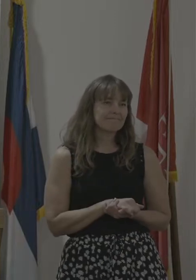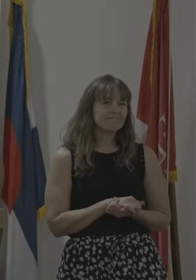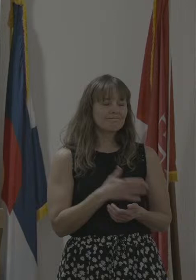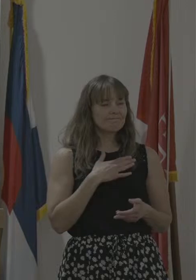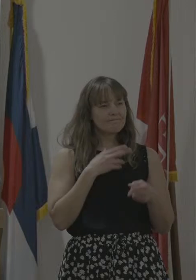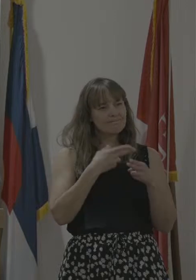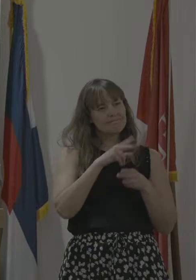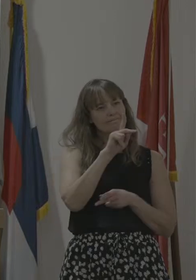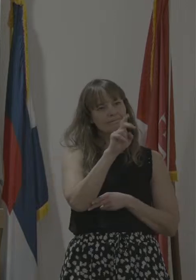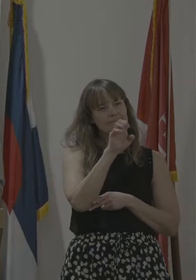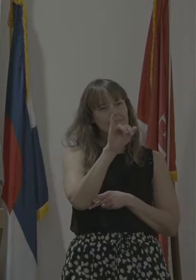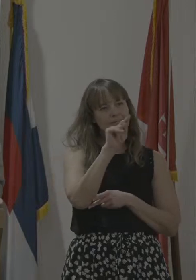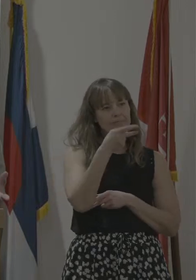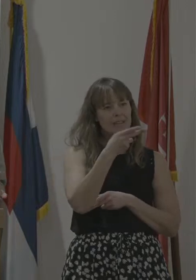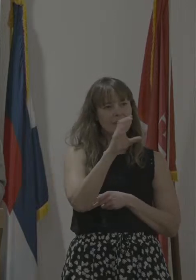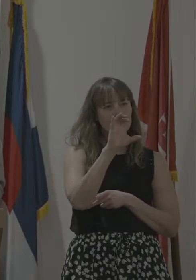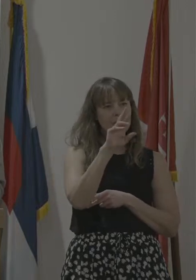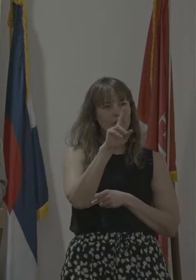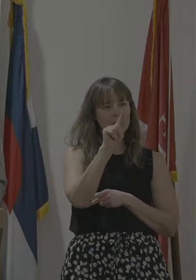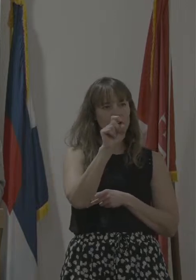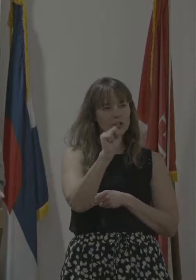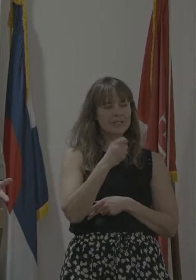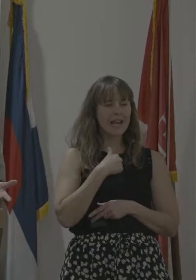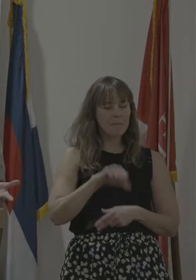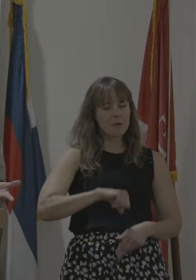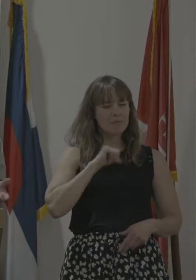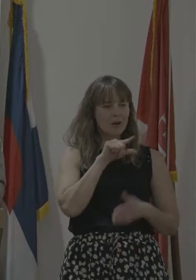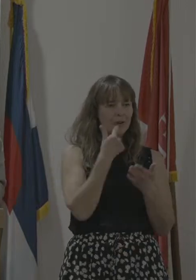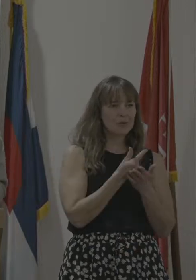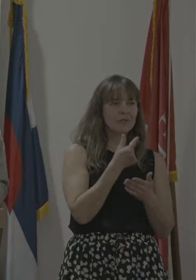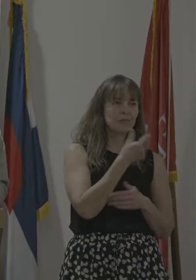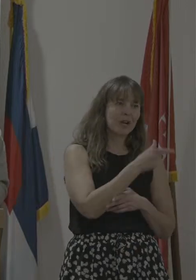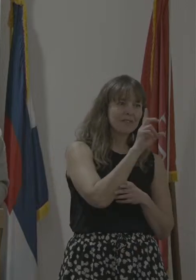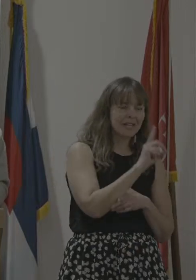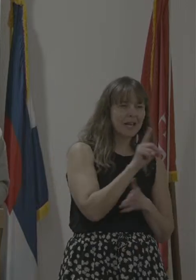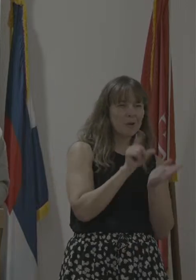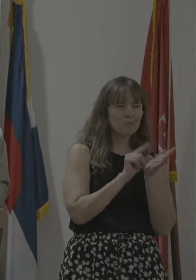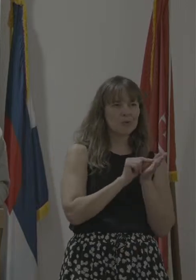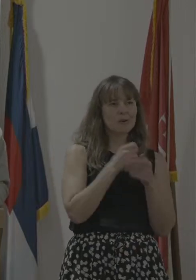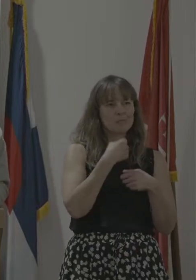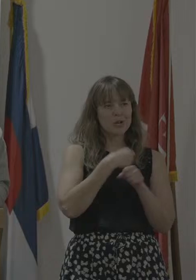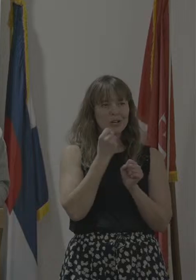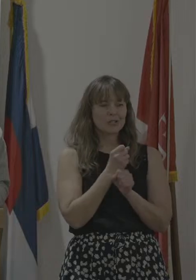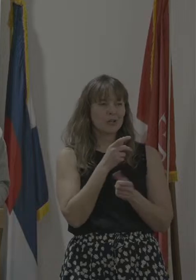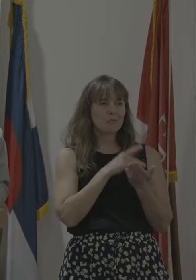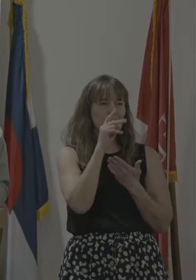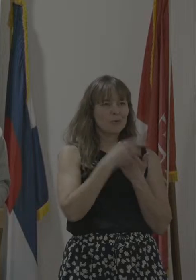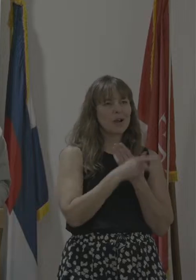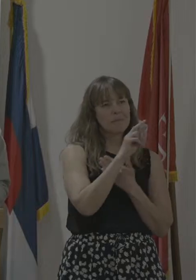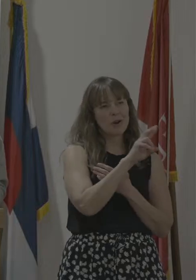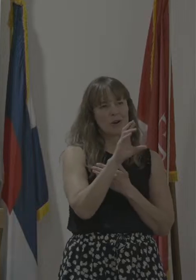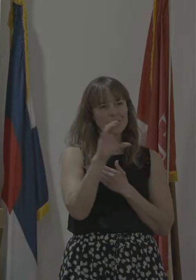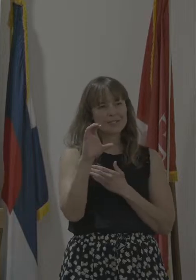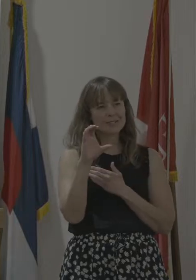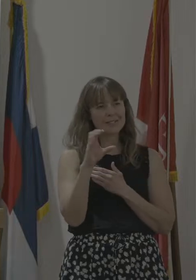My name is Keith Kurtz, and I'm a proud graduate of the Graphic Design and Print Production program at RRCC.